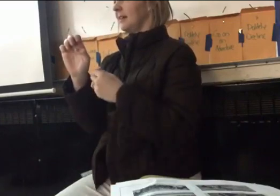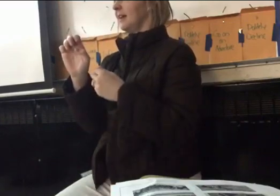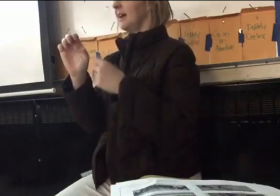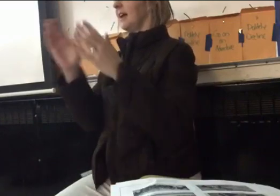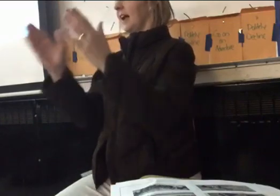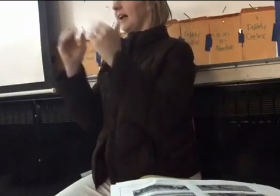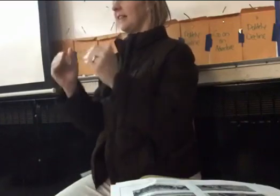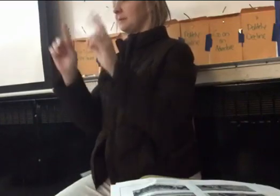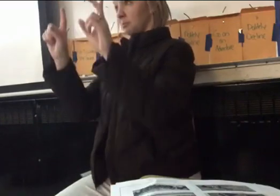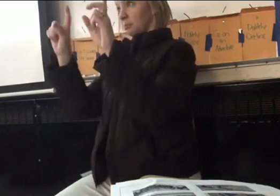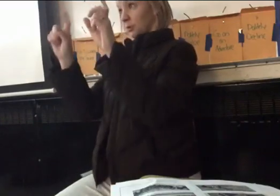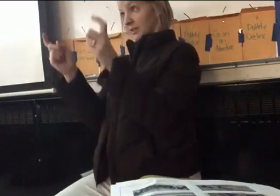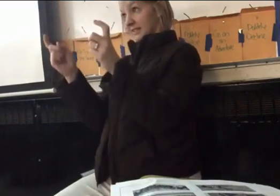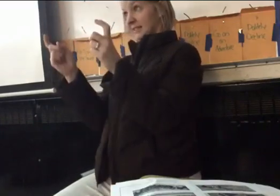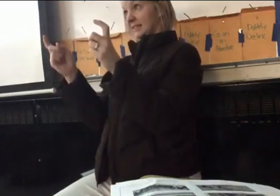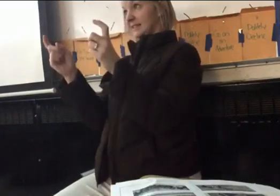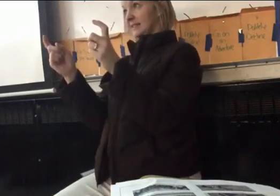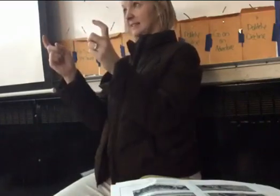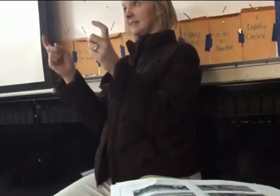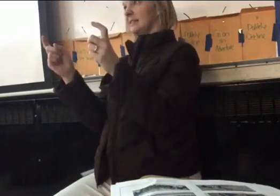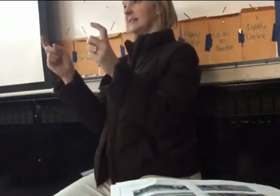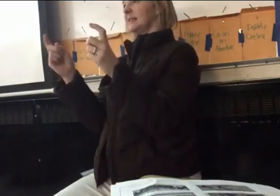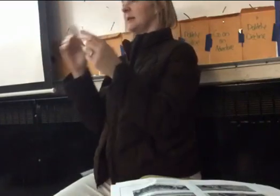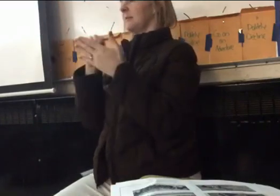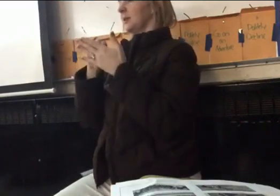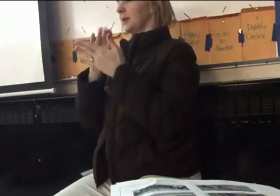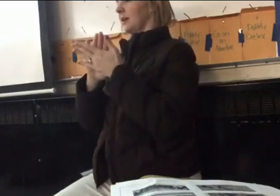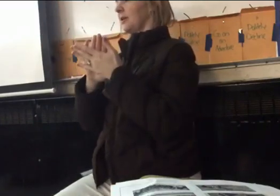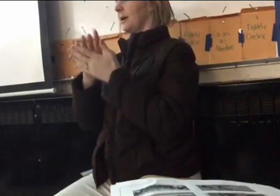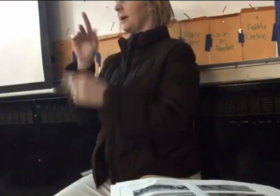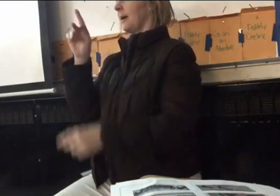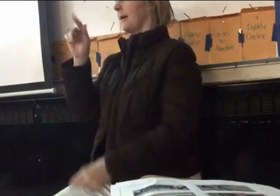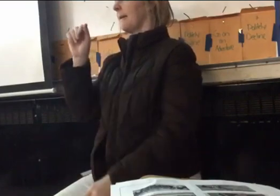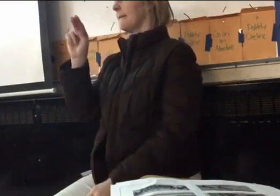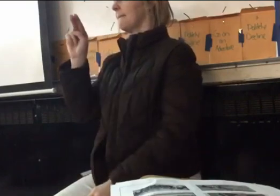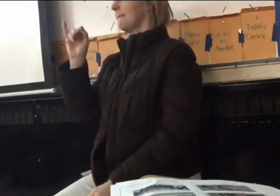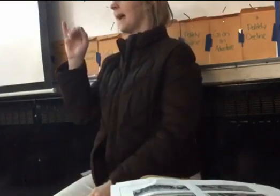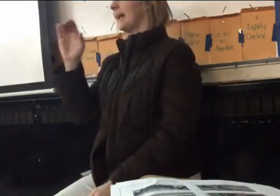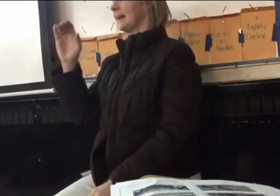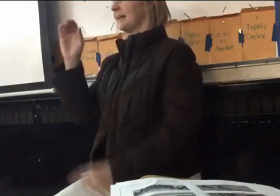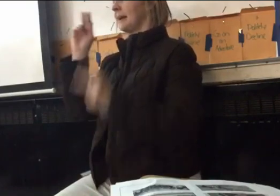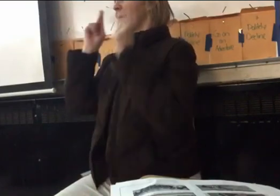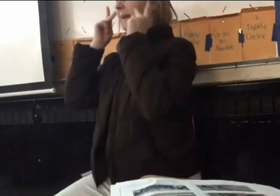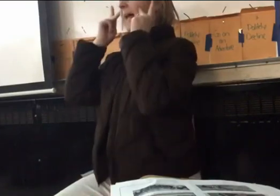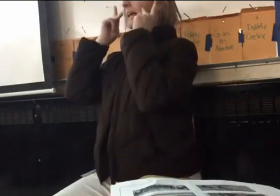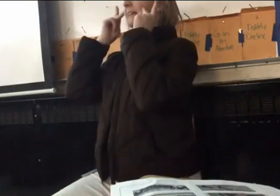and then in parentheses, put panics, as in capital